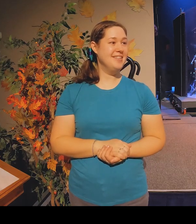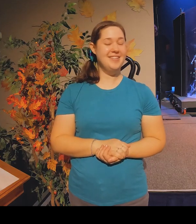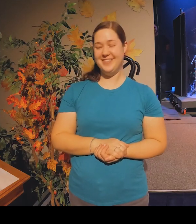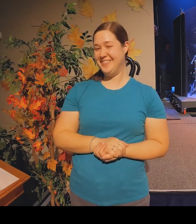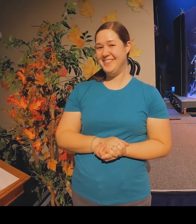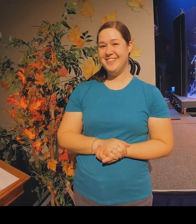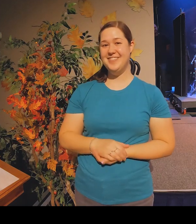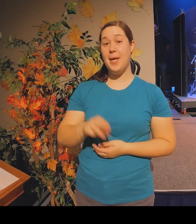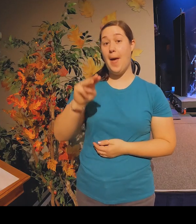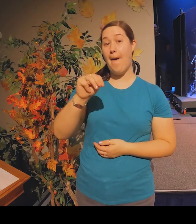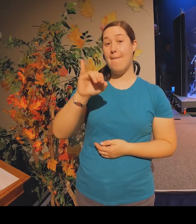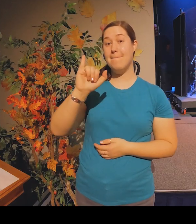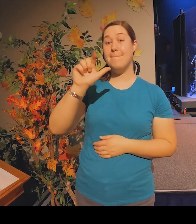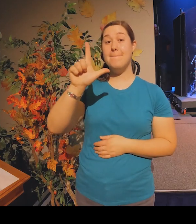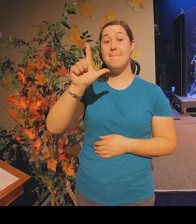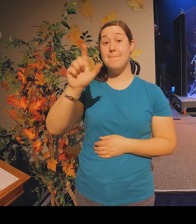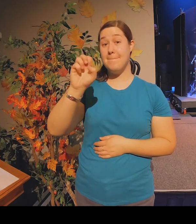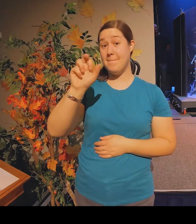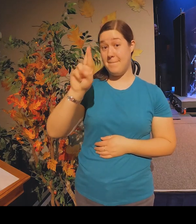Miller Kylie.